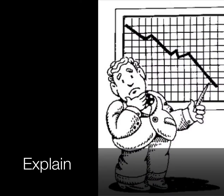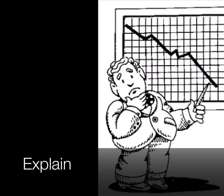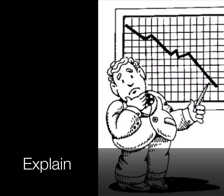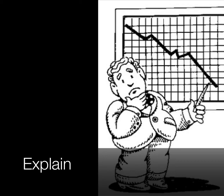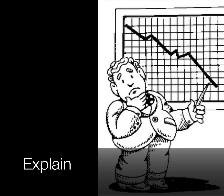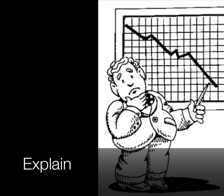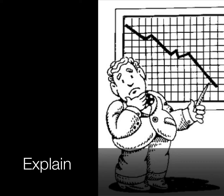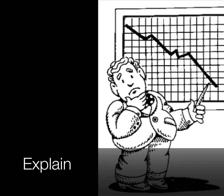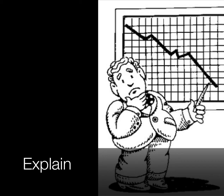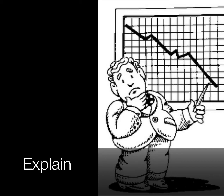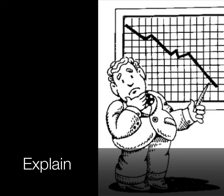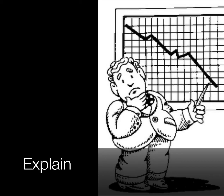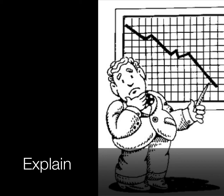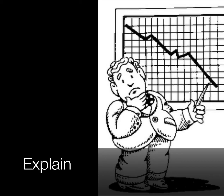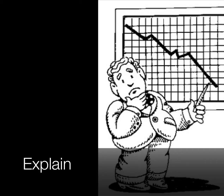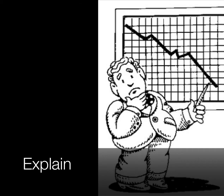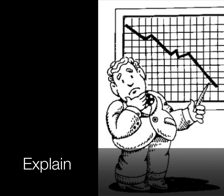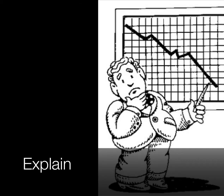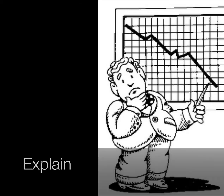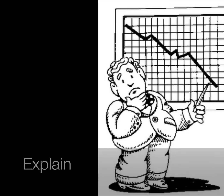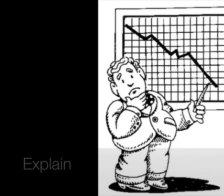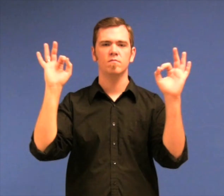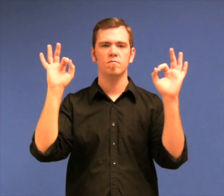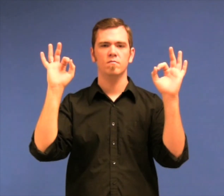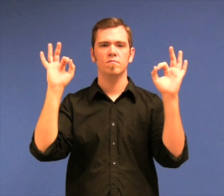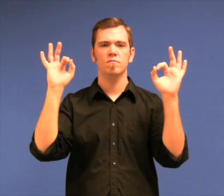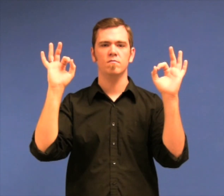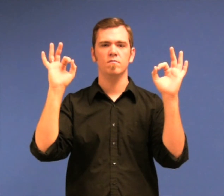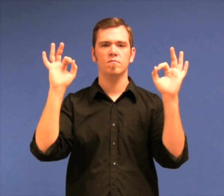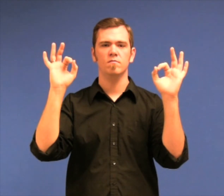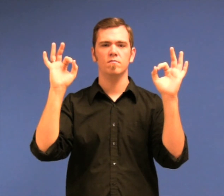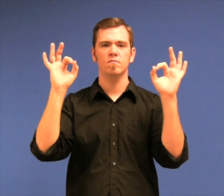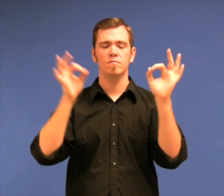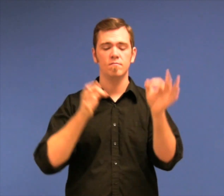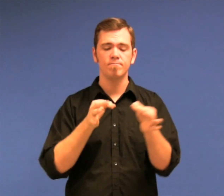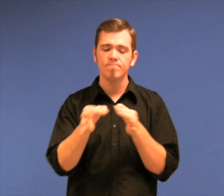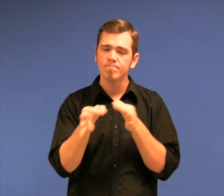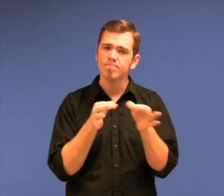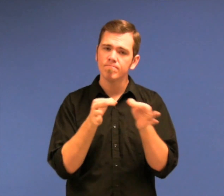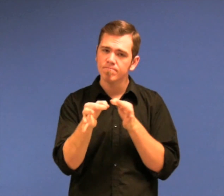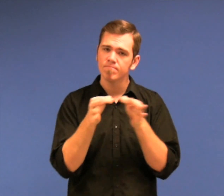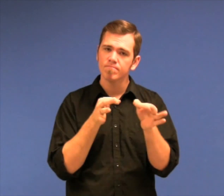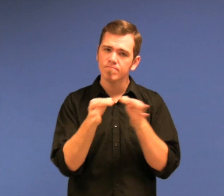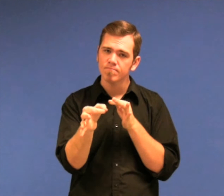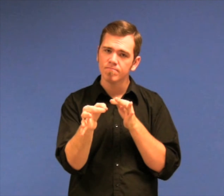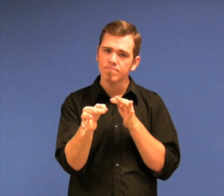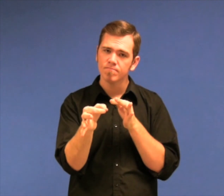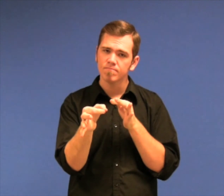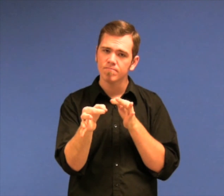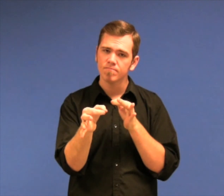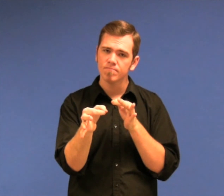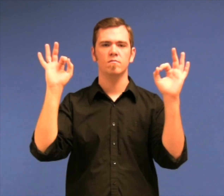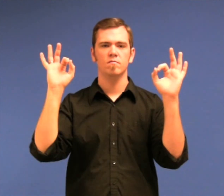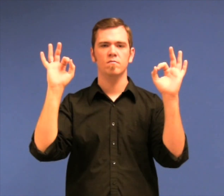All right, now the sign for explain. 2 F hands, and it goes back and forth. Explain.